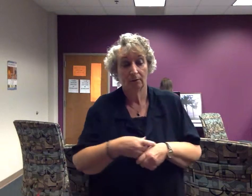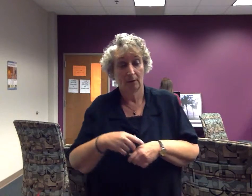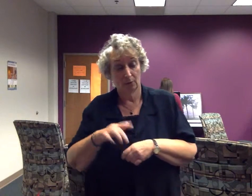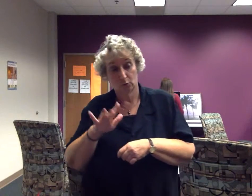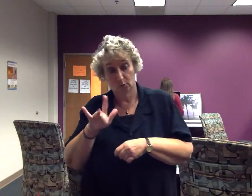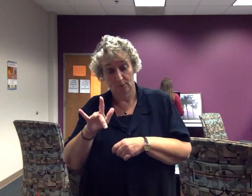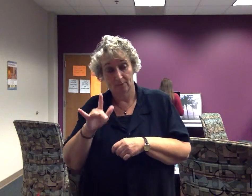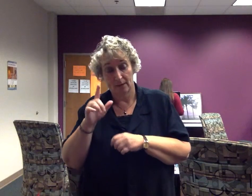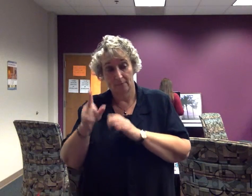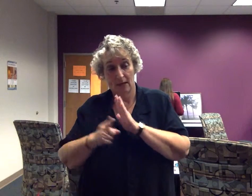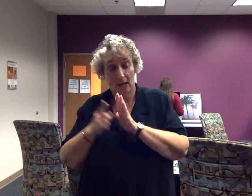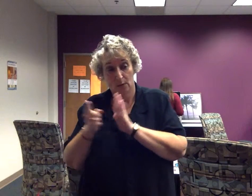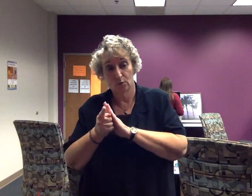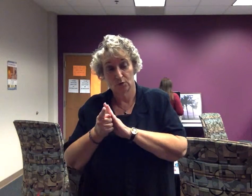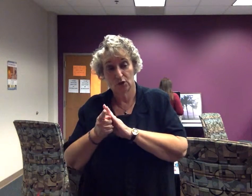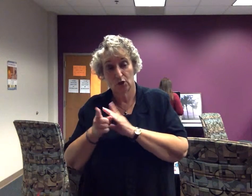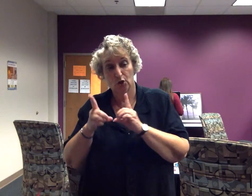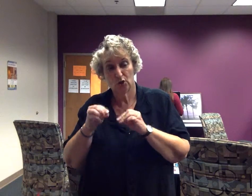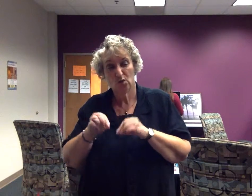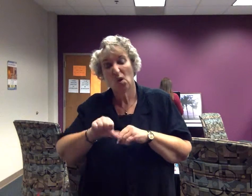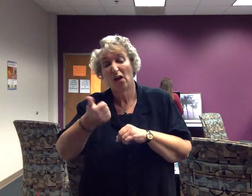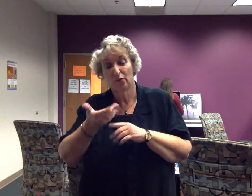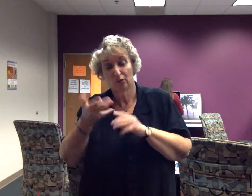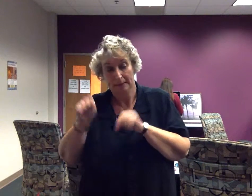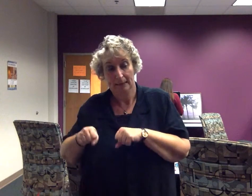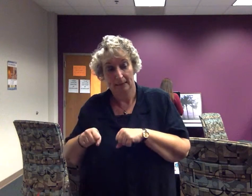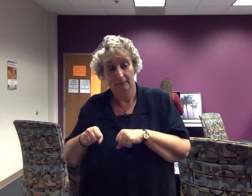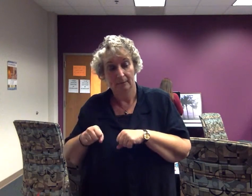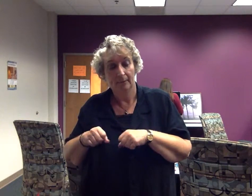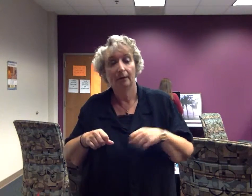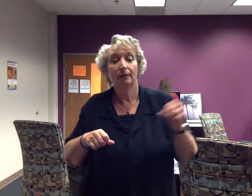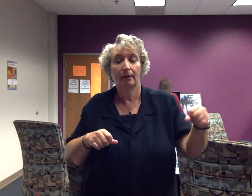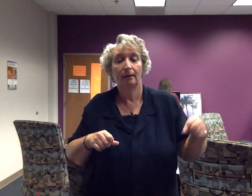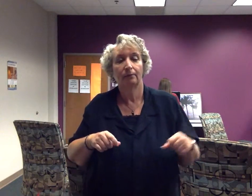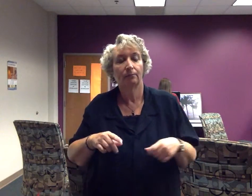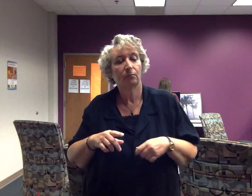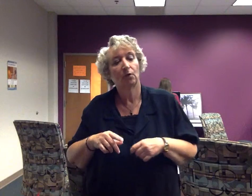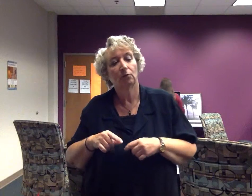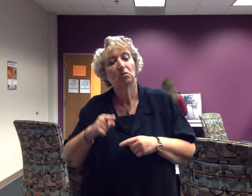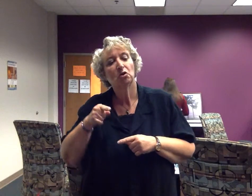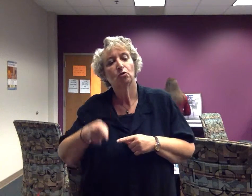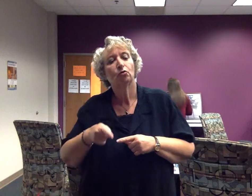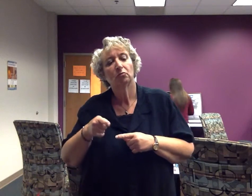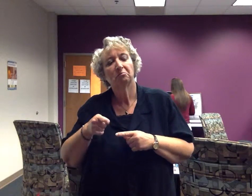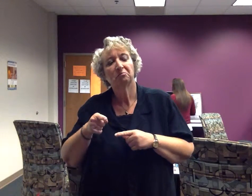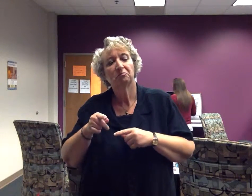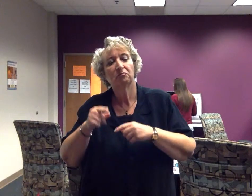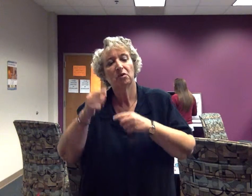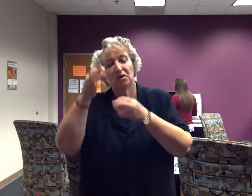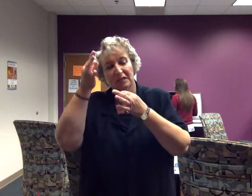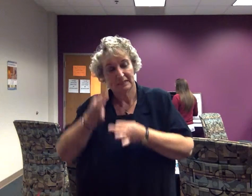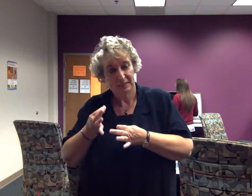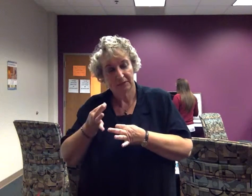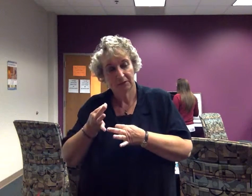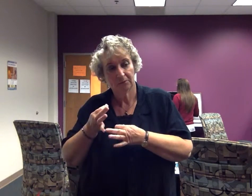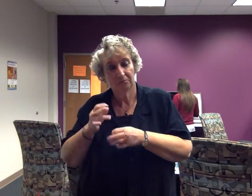choose to volunteer, right? So you're making a decision in this case. In this case, you're taking up time, so you're making a social decision based on